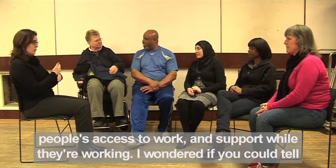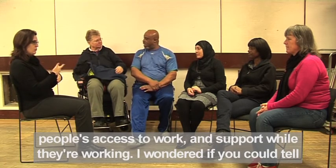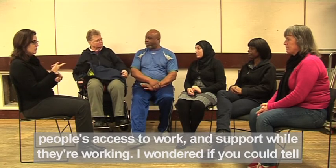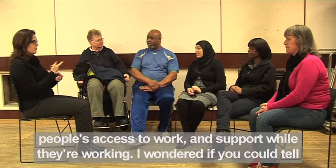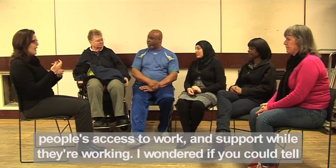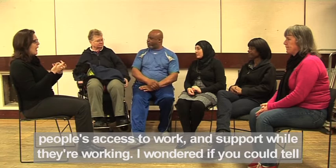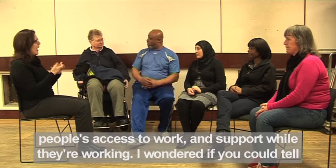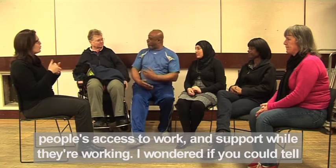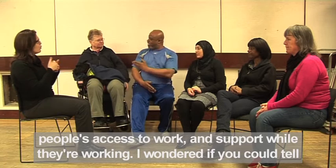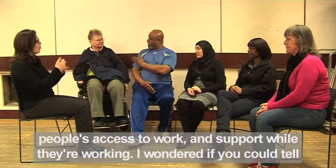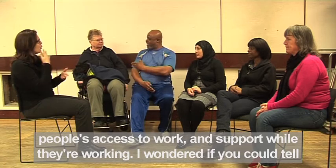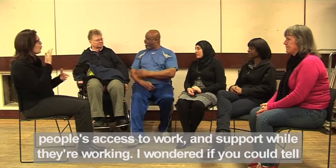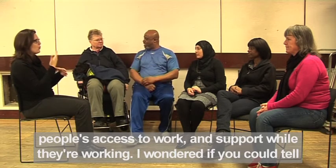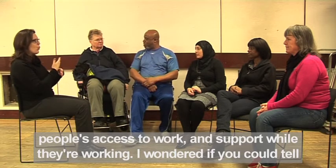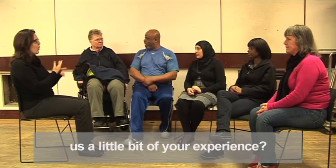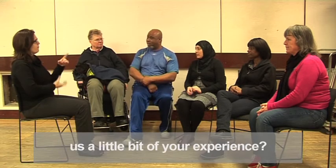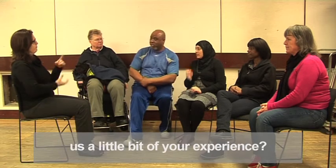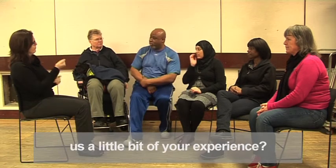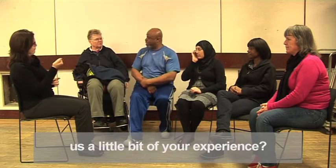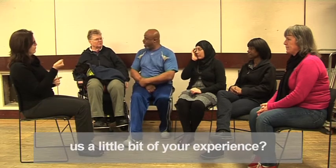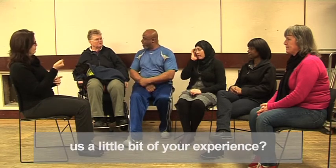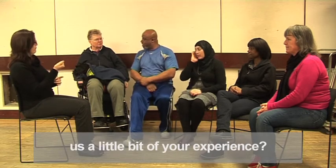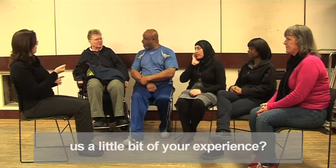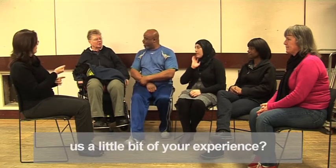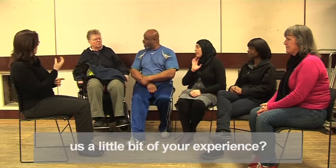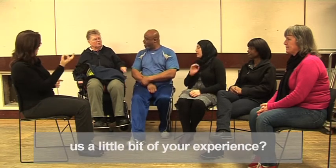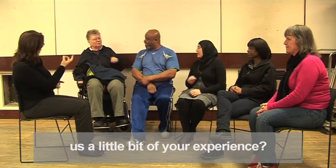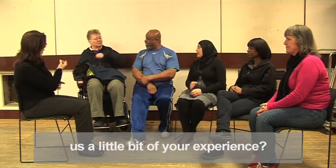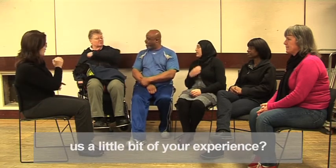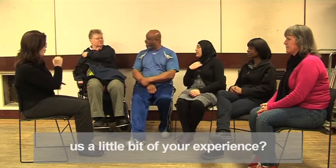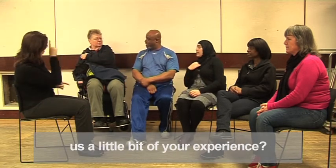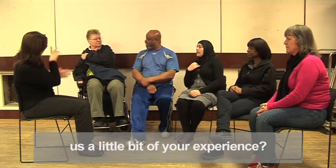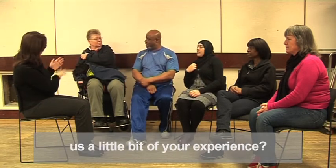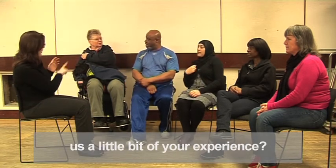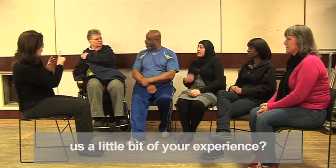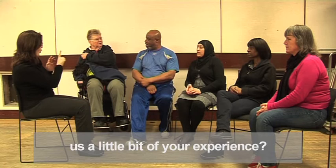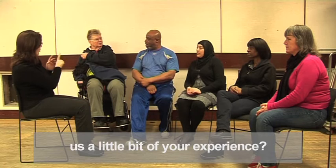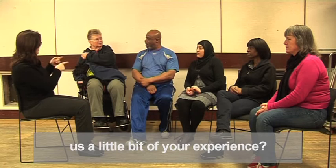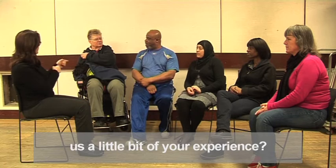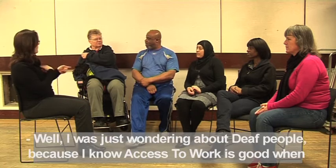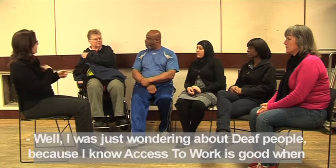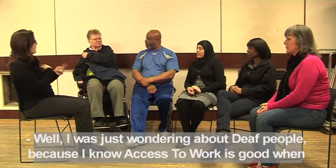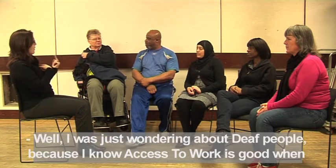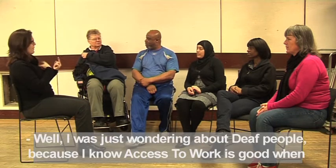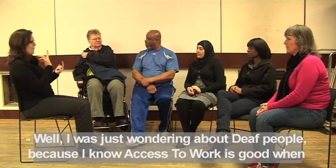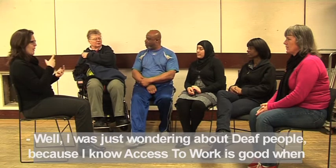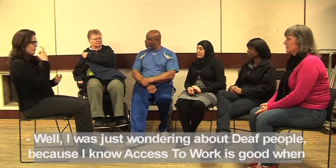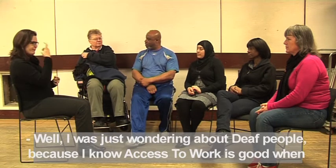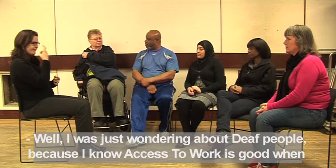I wonder if you could tell us a little bit of your experience, please? Well, I was just wondering about deaf people, because